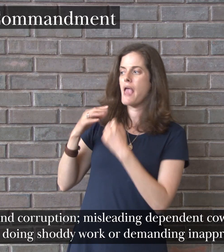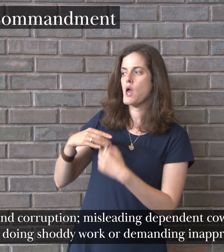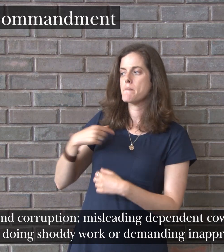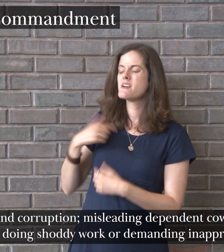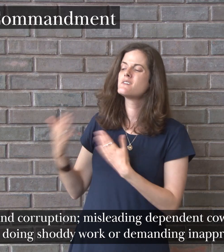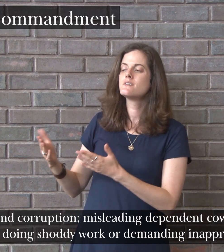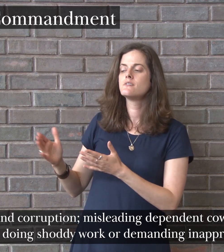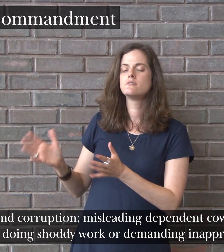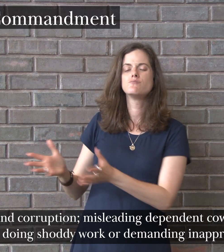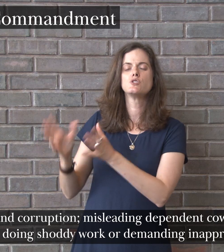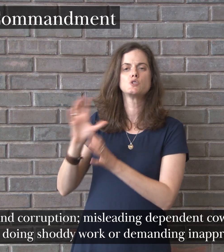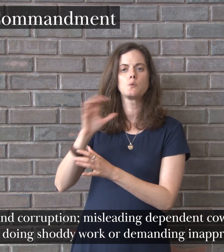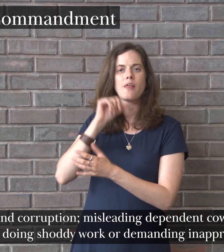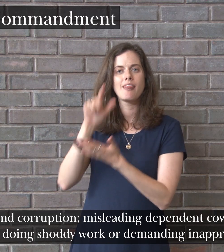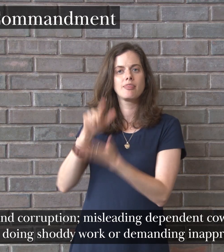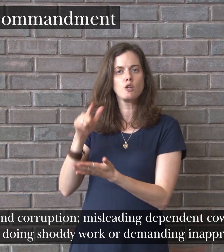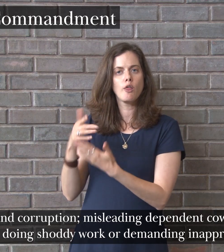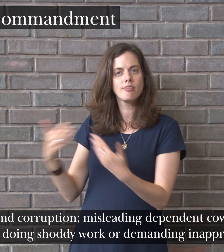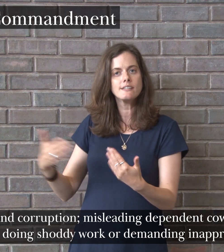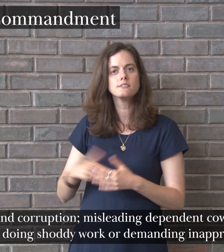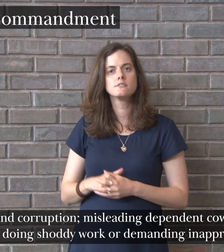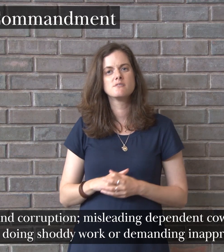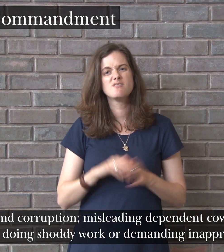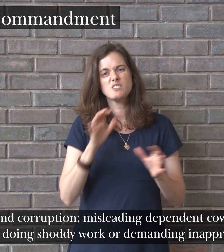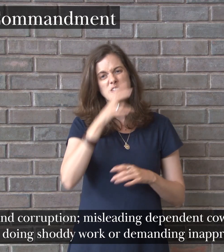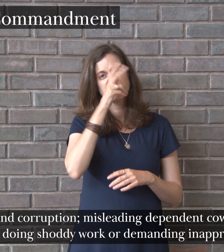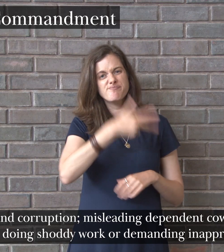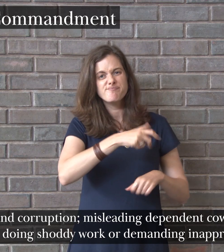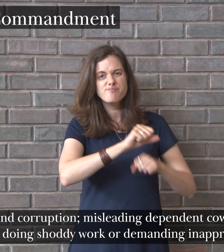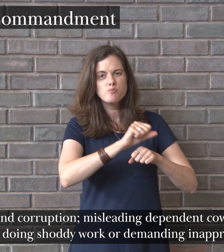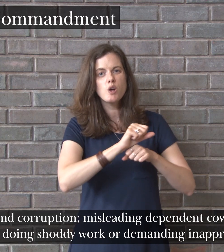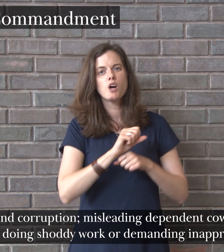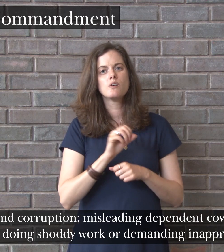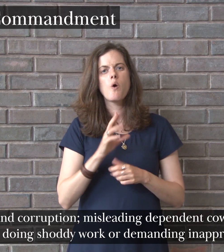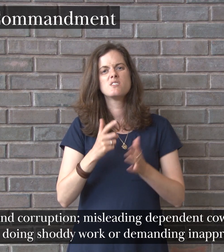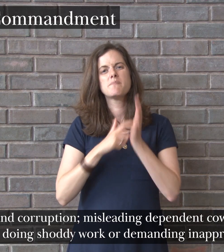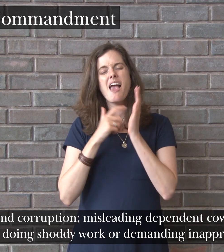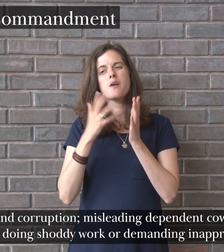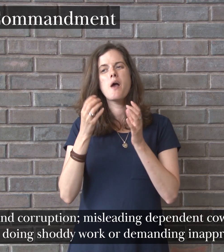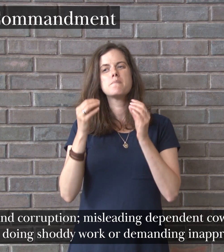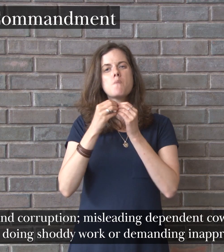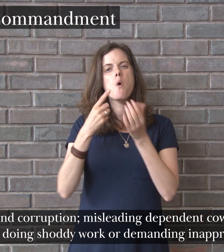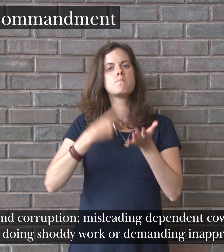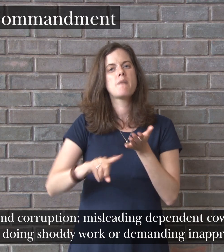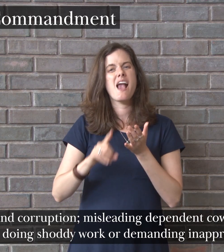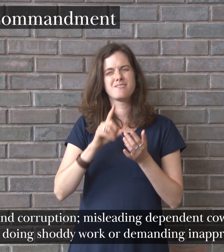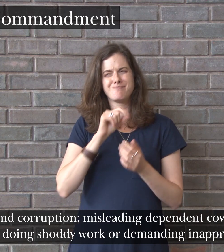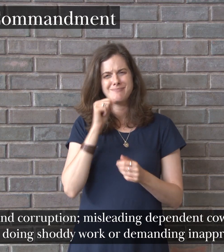misleading dependent coworkers into illegal actions, doing shoddy work or demanding inappropriate